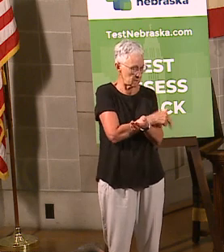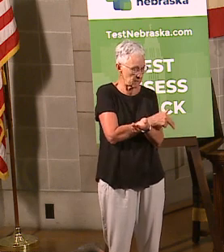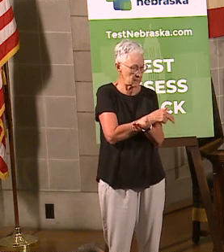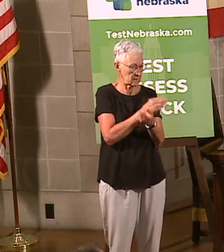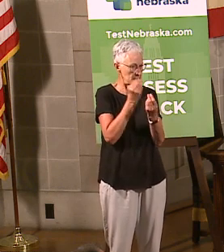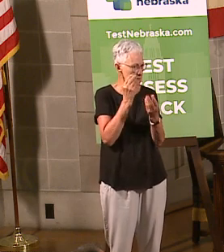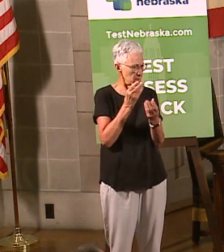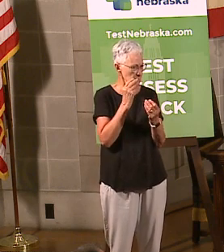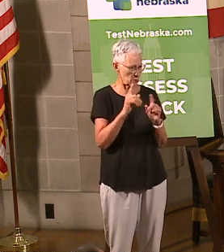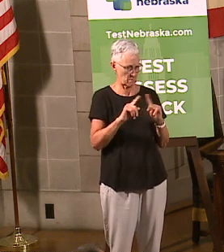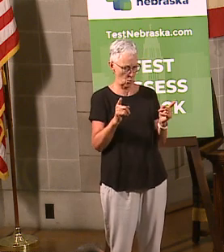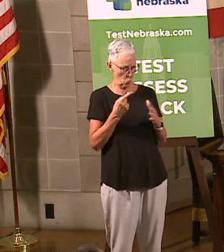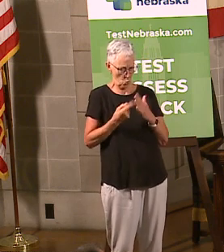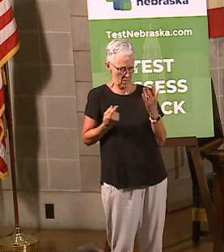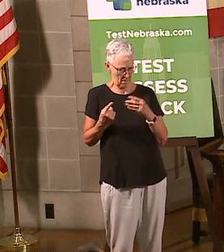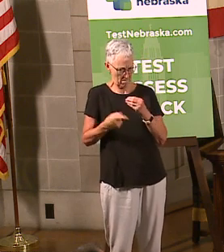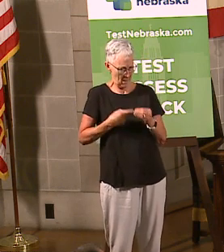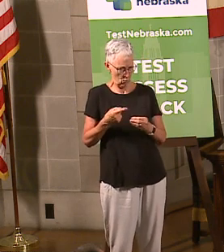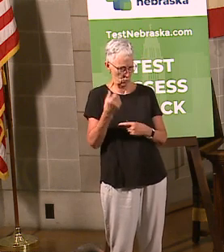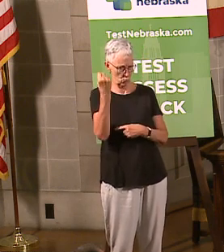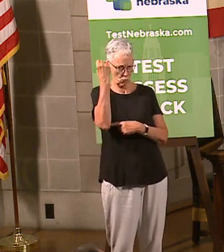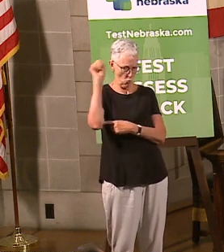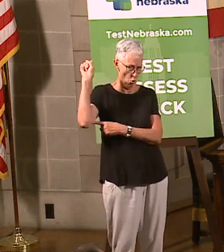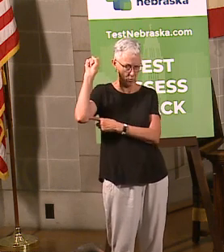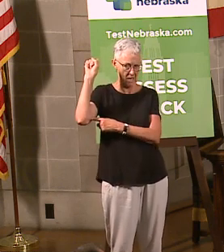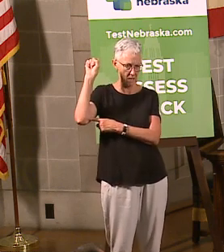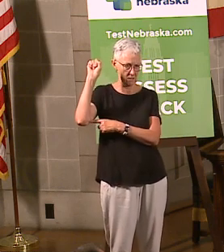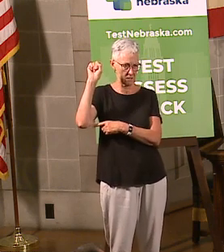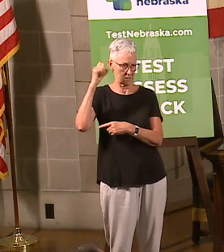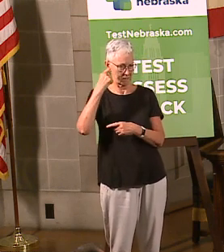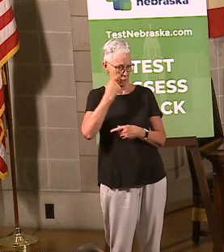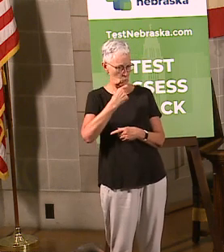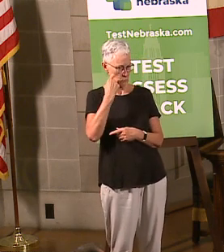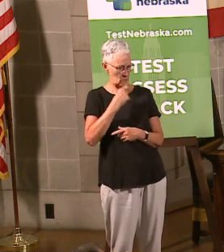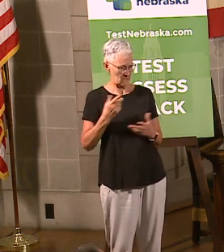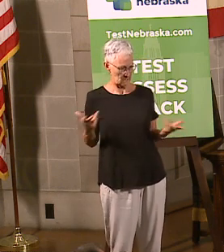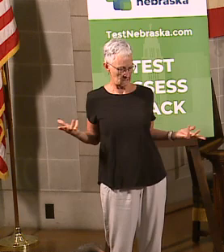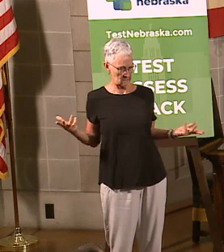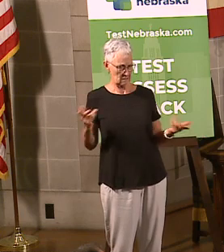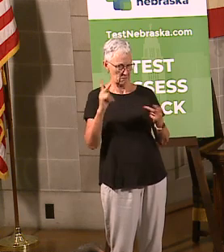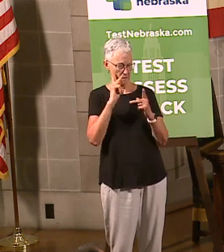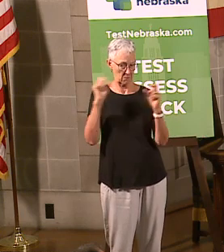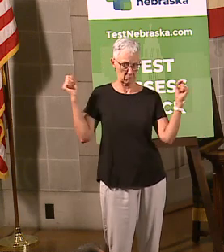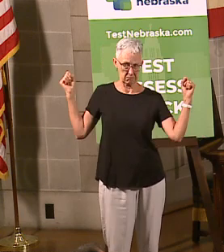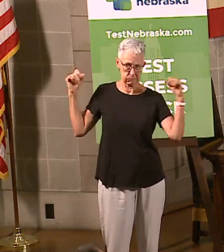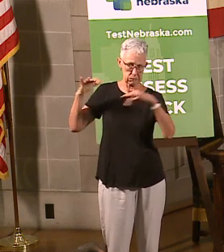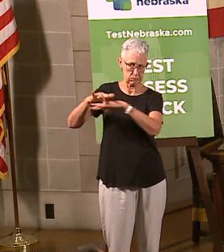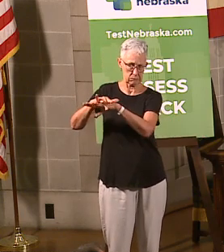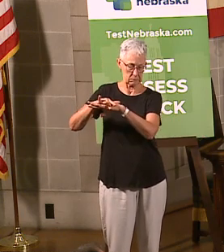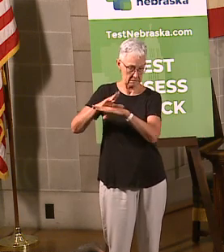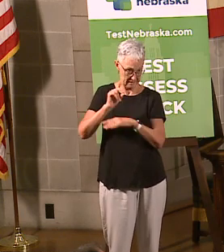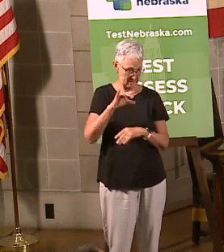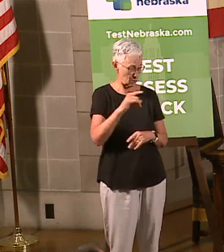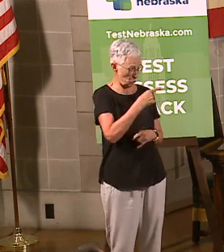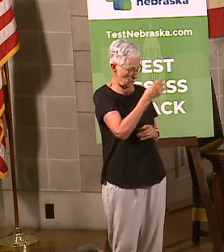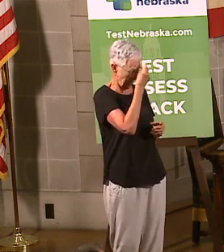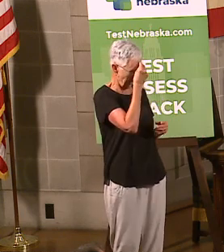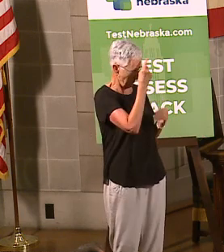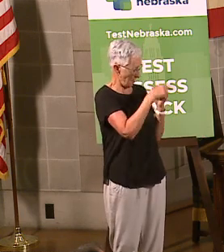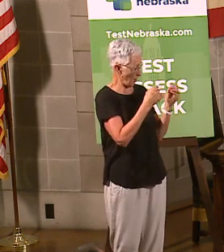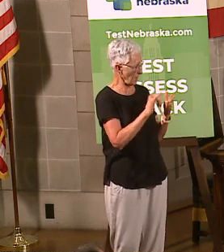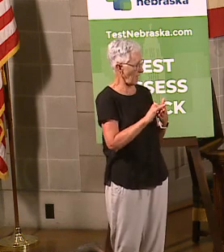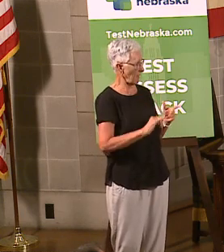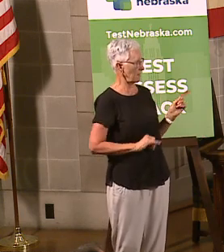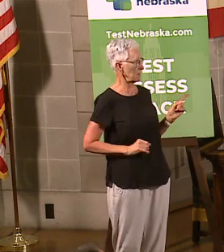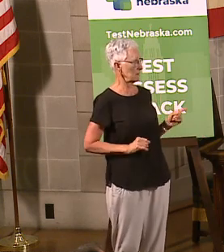So the question was, what about the protesters? There were thousands of people protesting. did that play into your consideration? We believe that